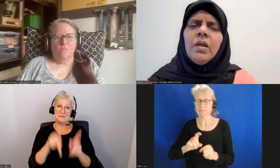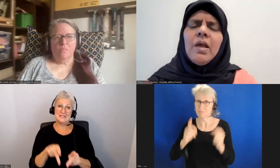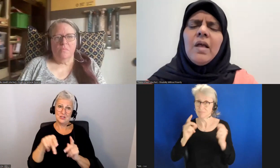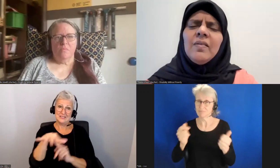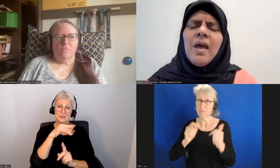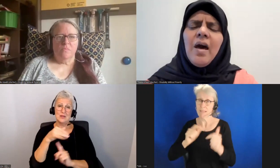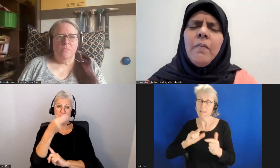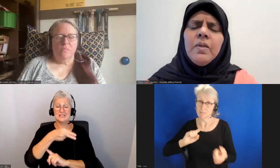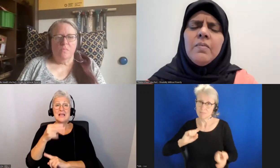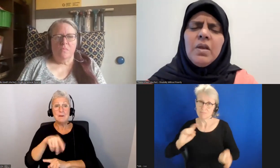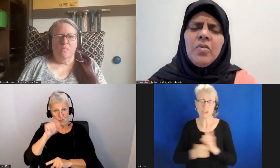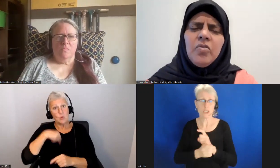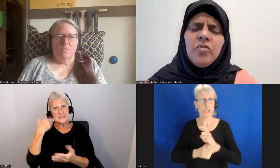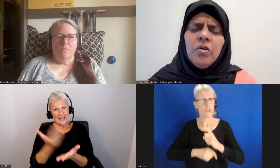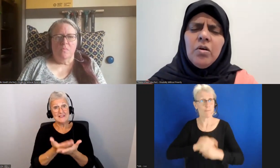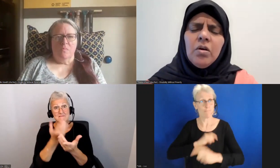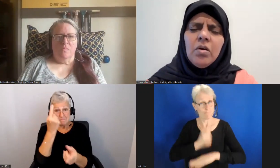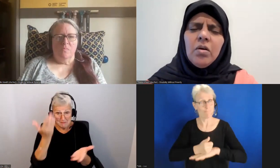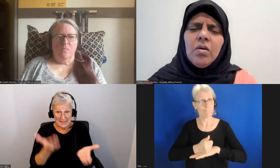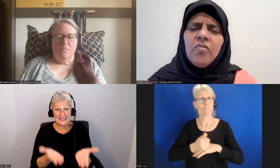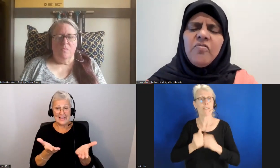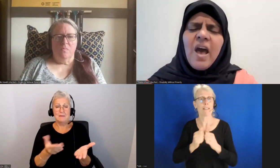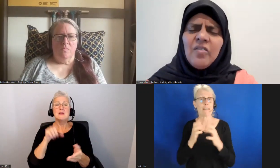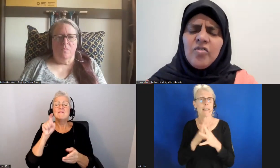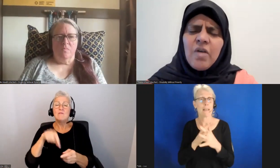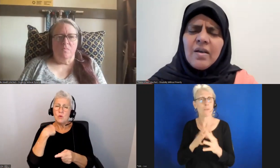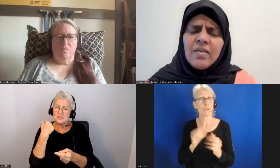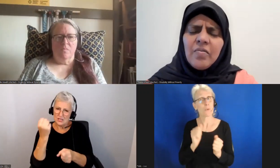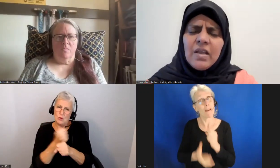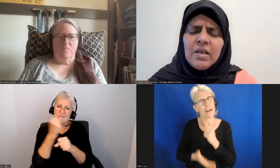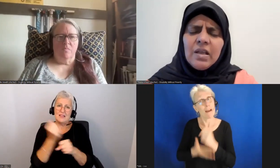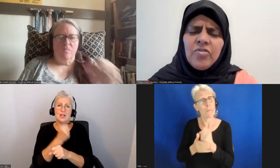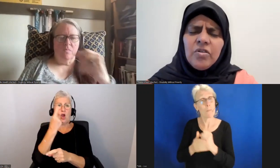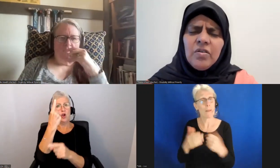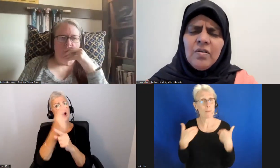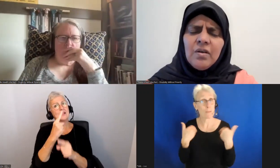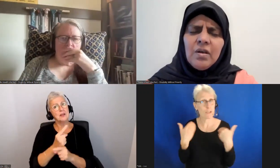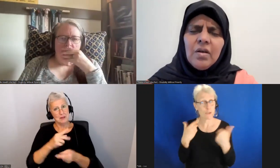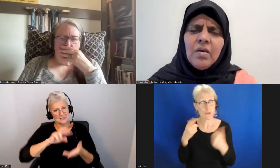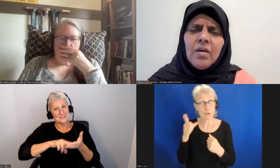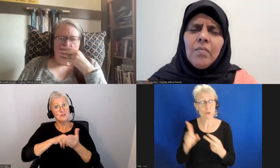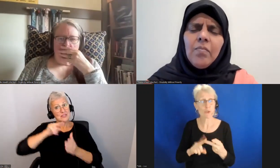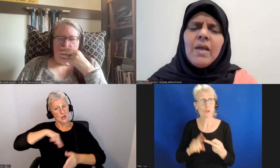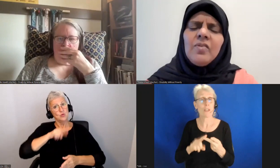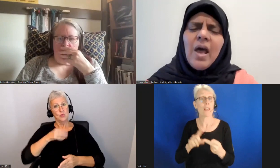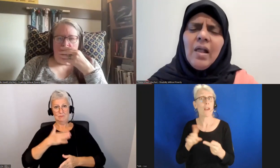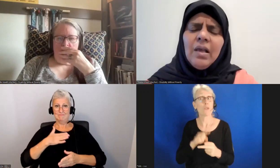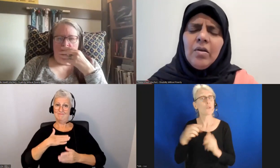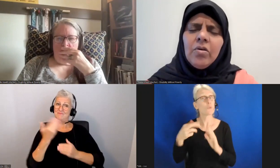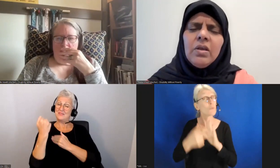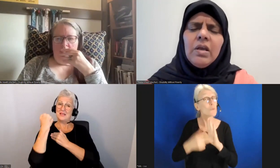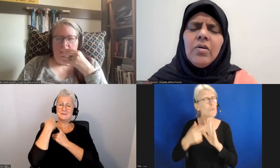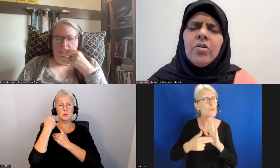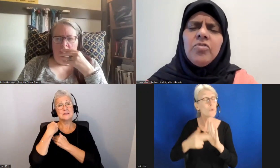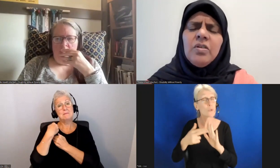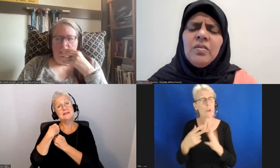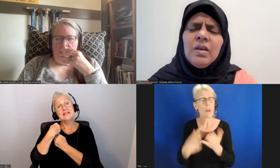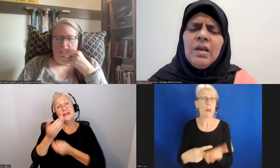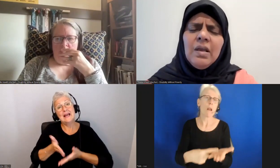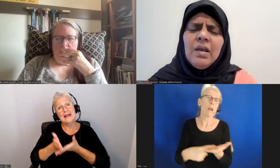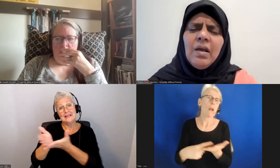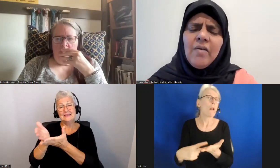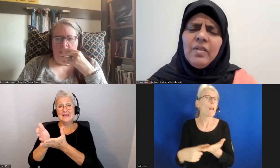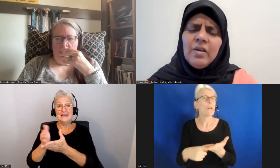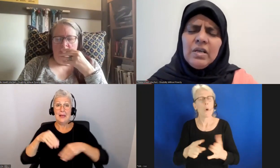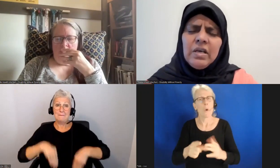So let's help the minister fast track the regulations by telling her the